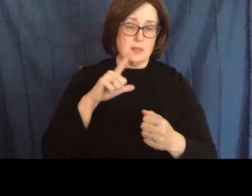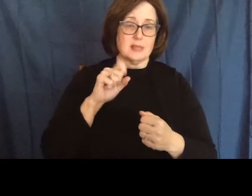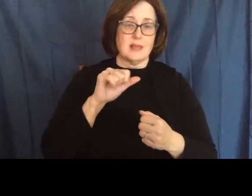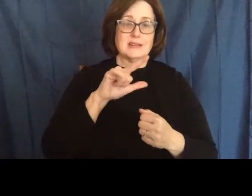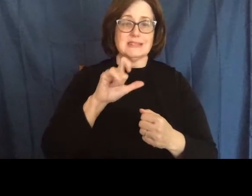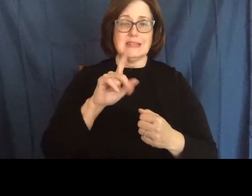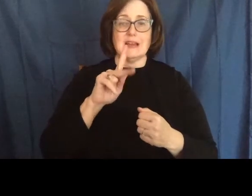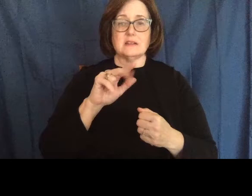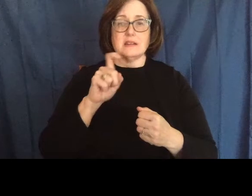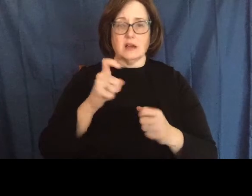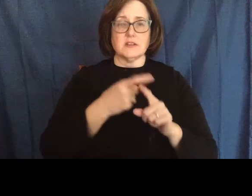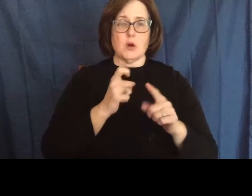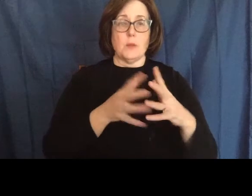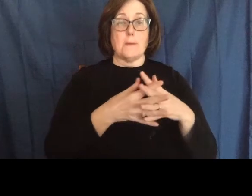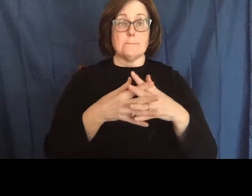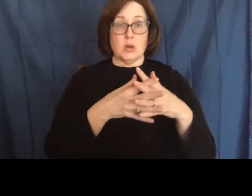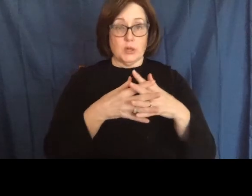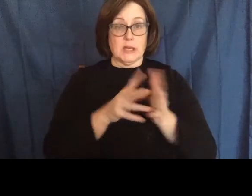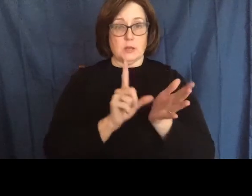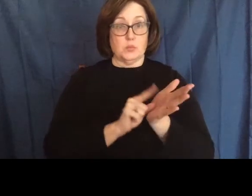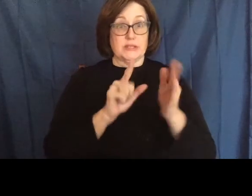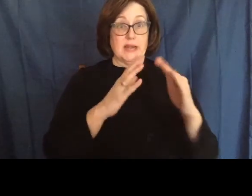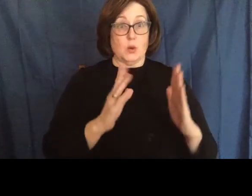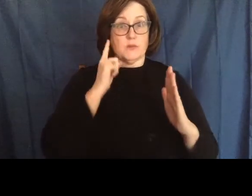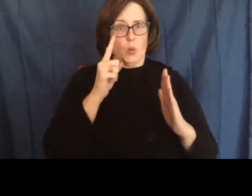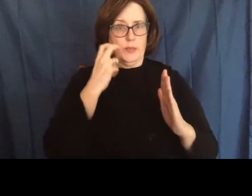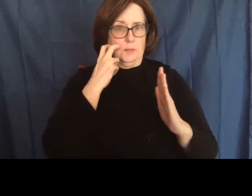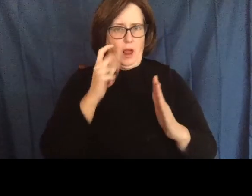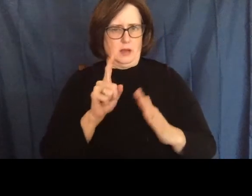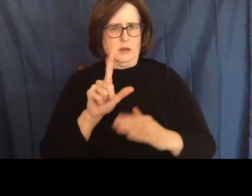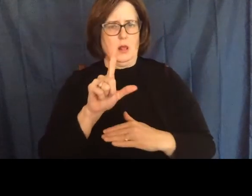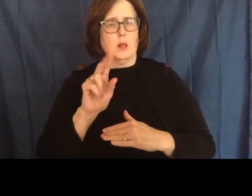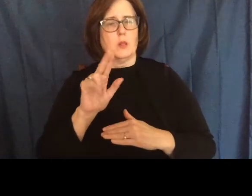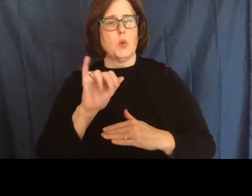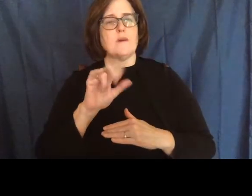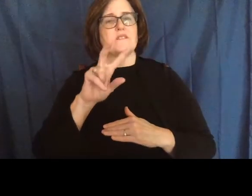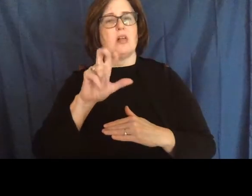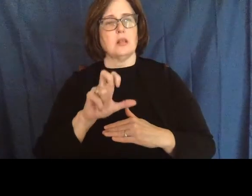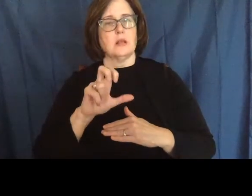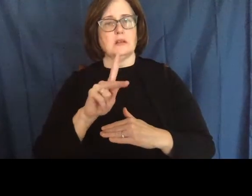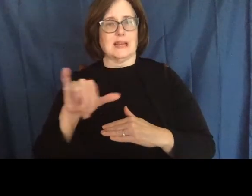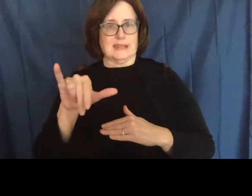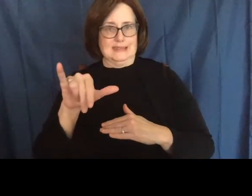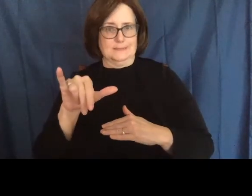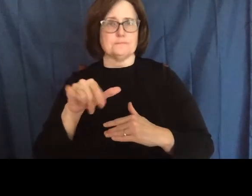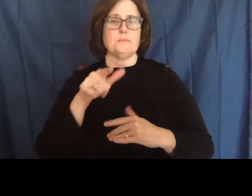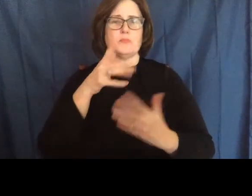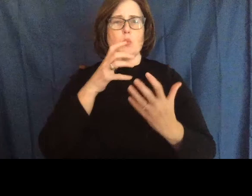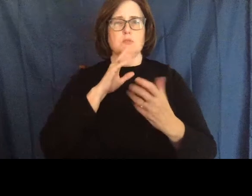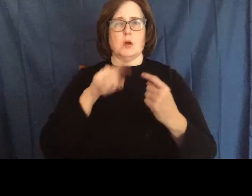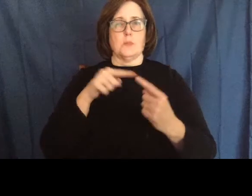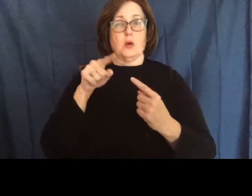American Printing House for the Blind in Louisville, Kentucky. And I'm here to talk to you this morning about Code Jumper, which is a physical